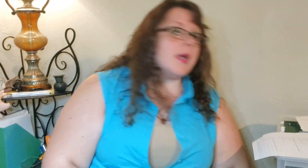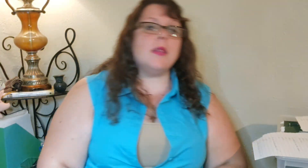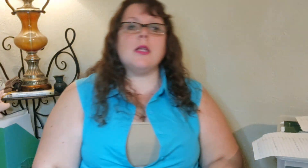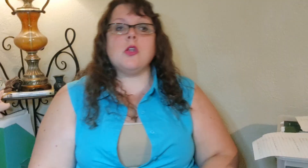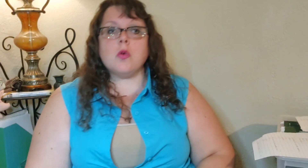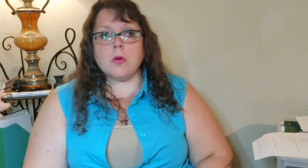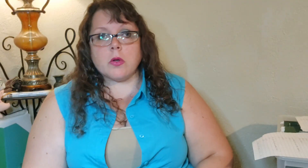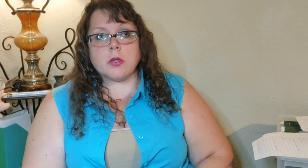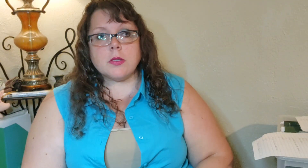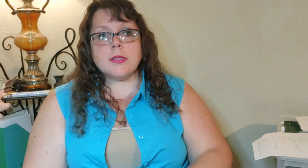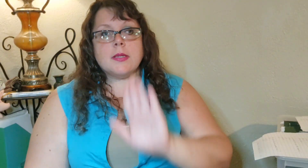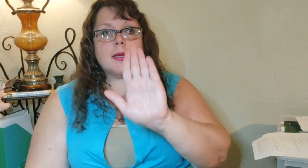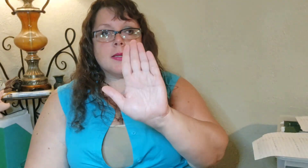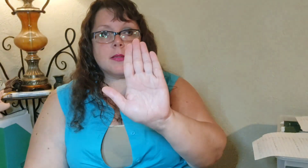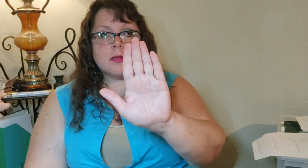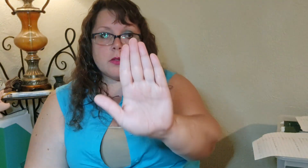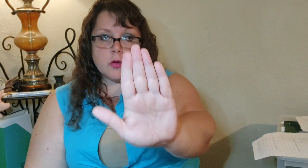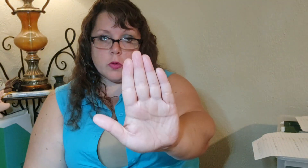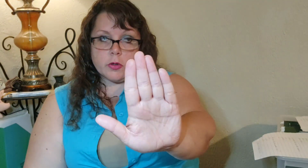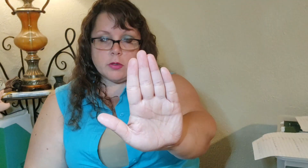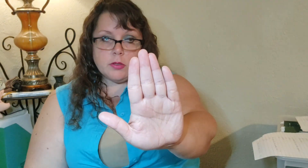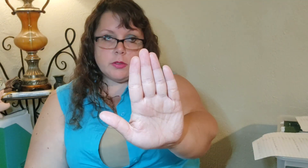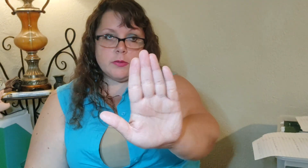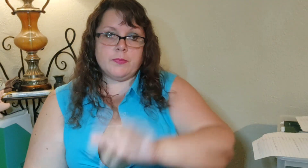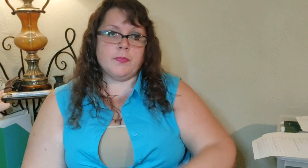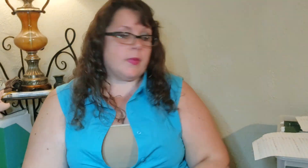And then yours is yours.